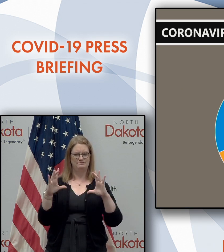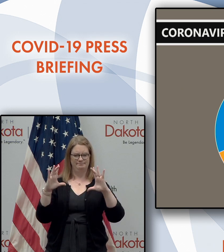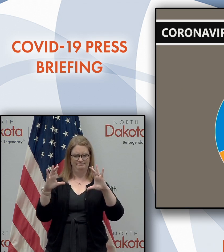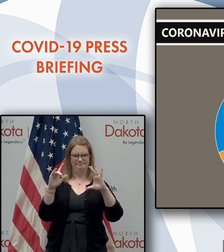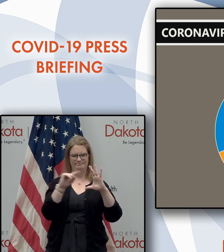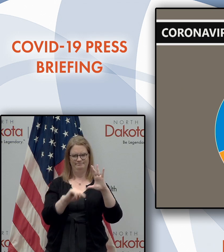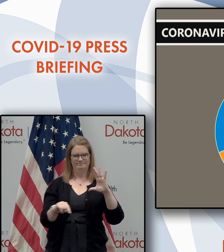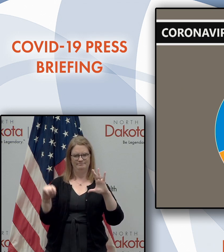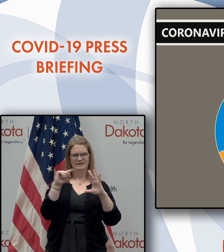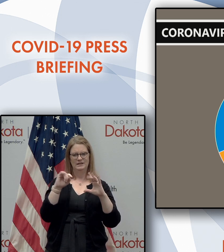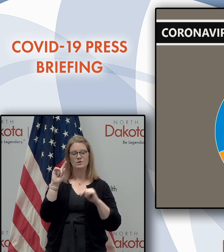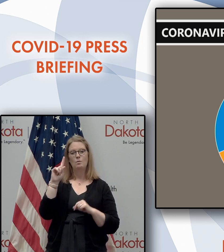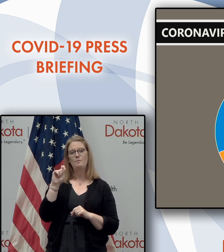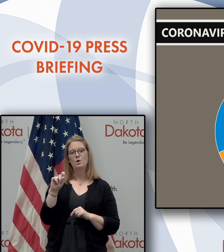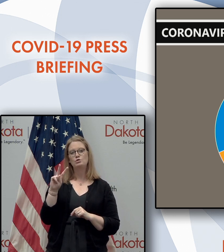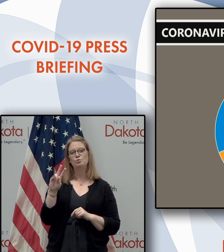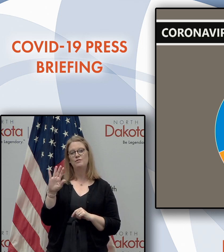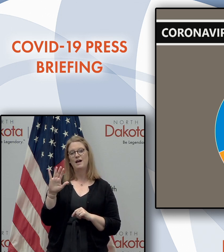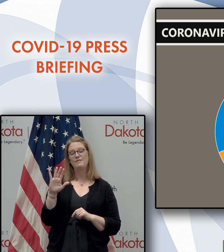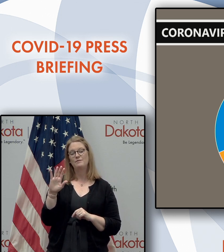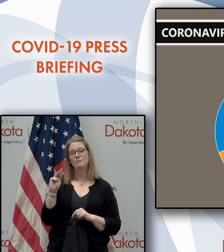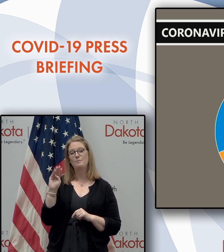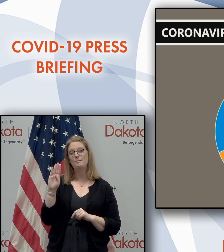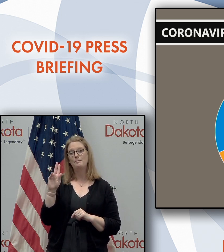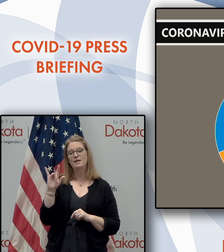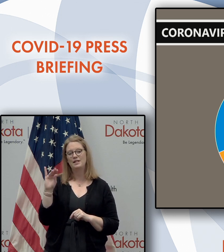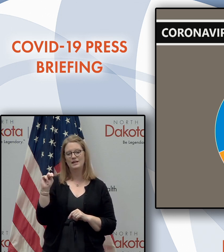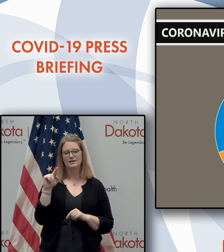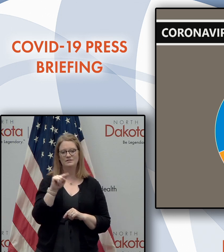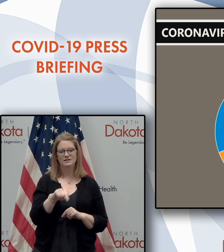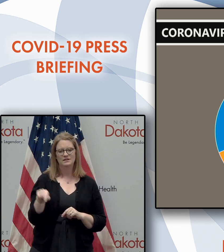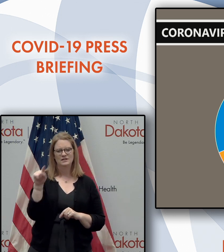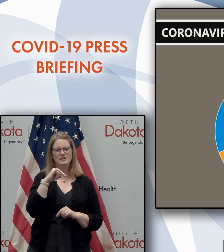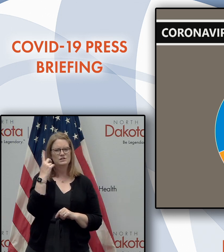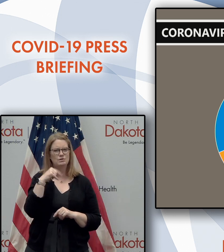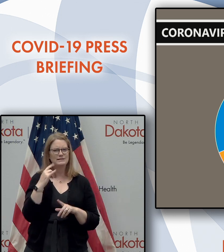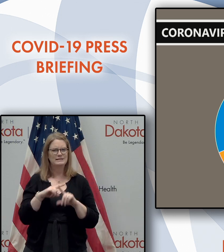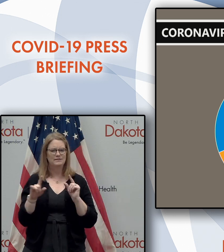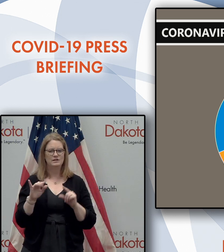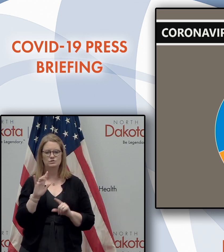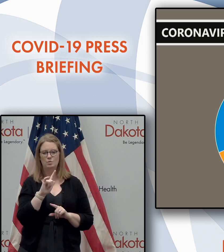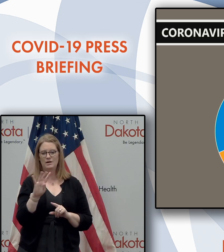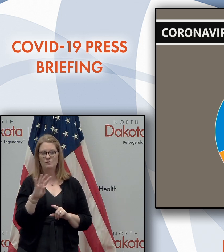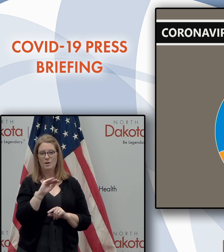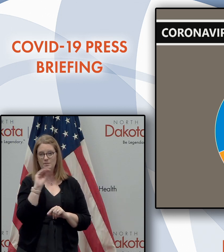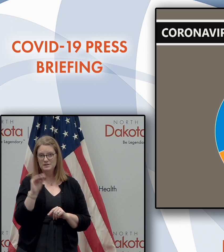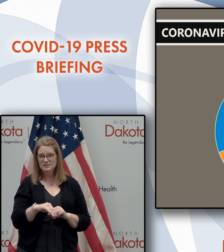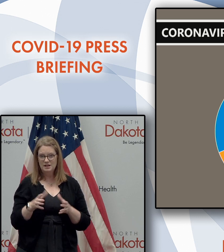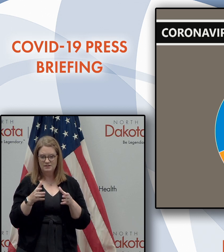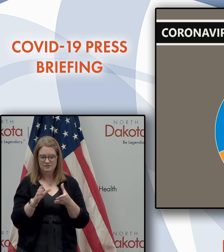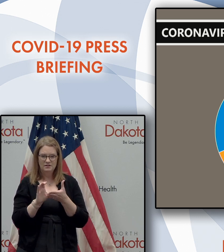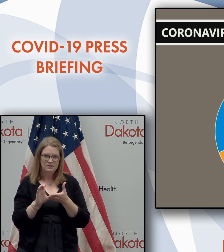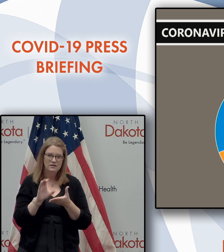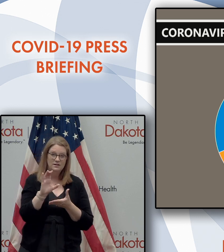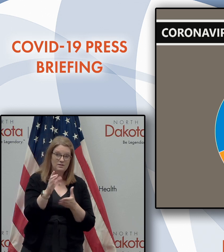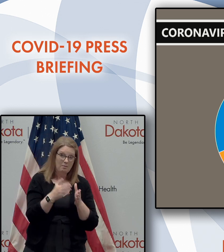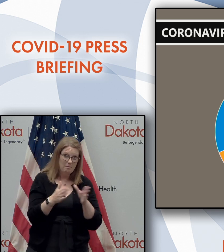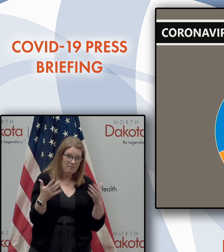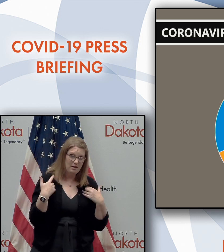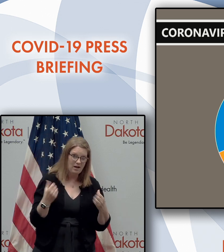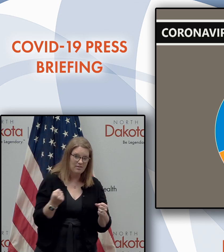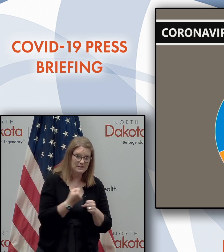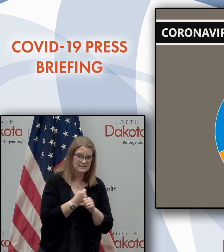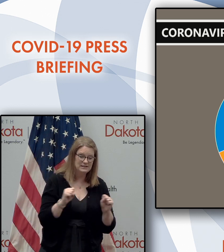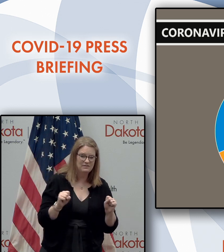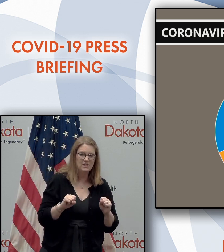1.25, this pie chart looks different than other states. 24% of this has gone towards public health and safety, and some